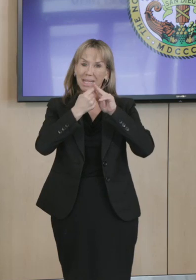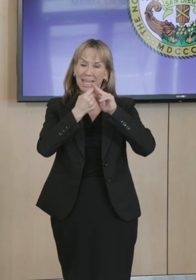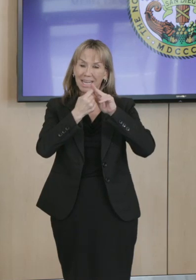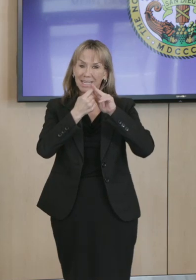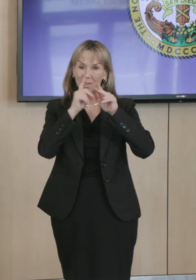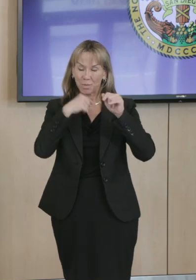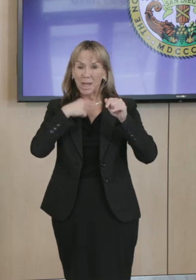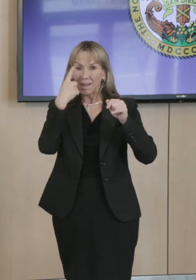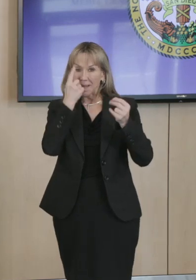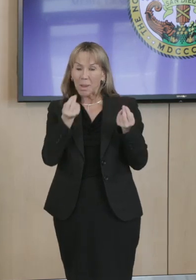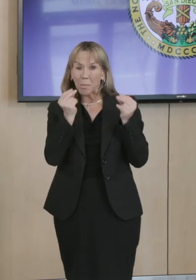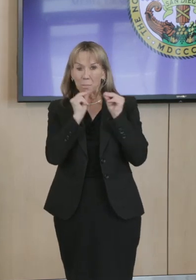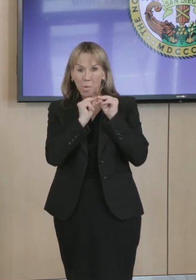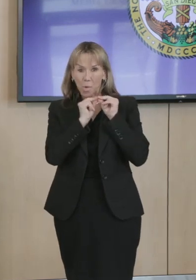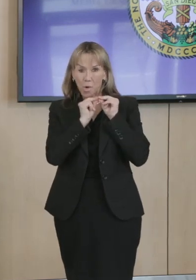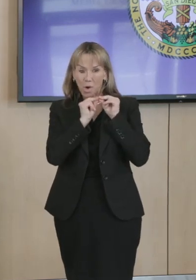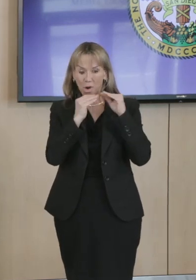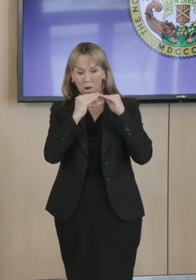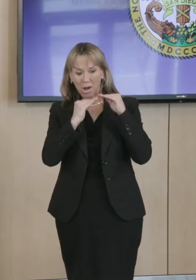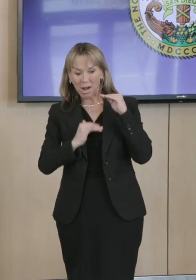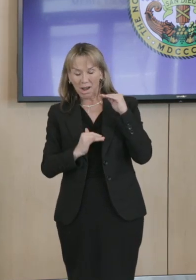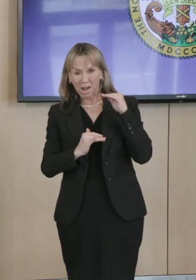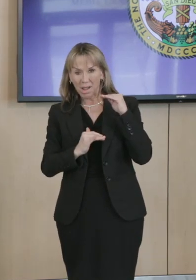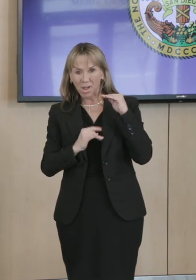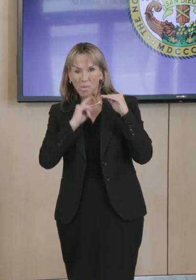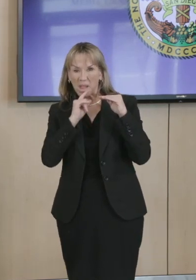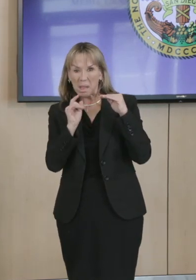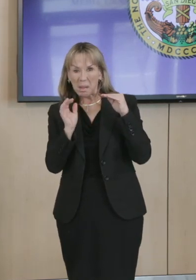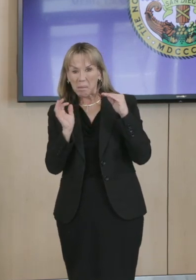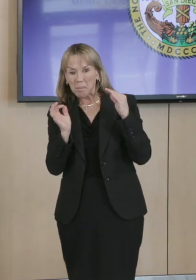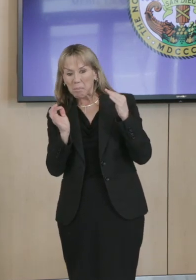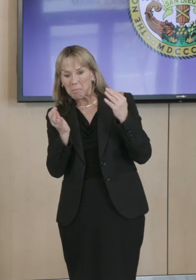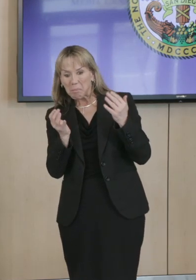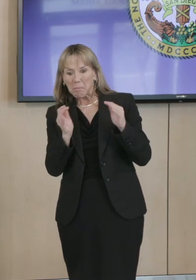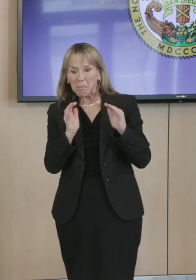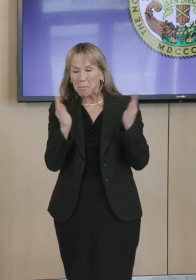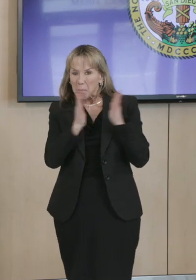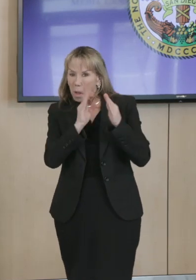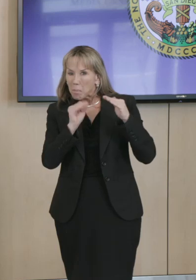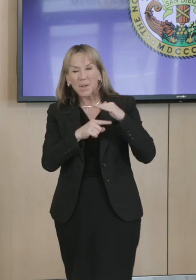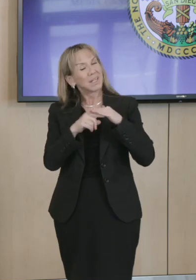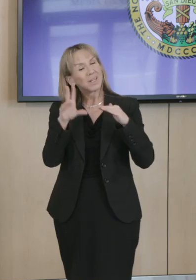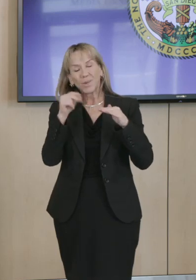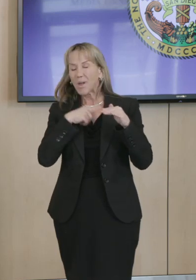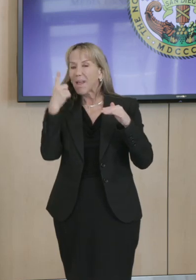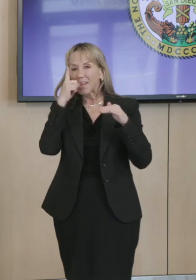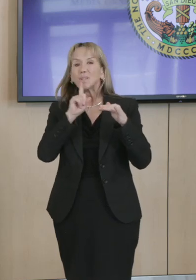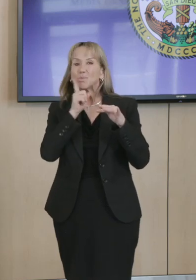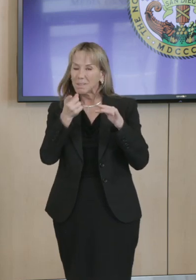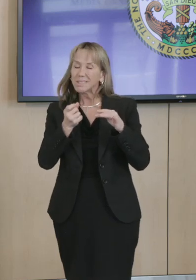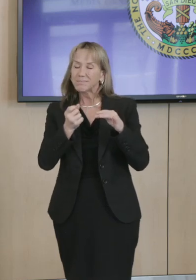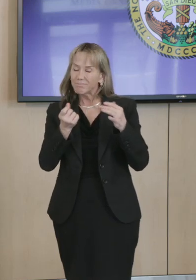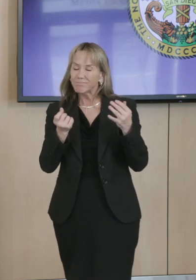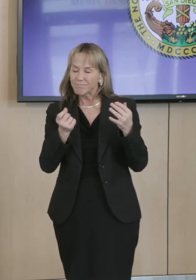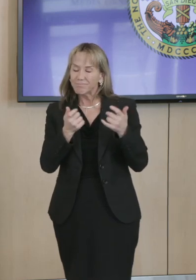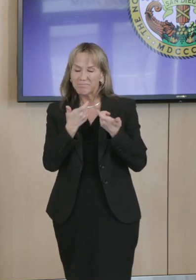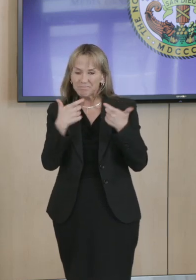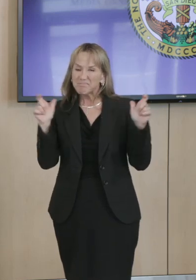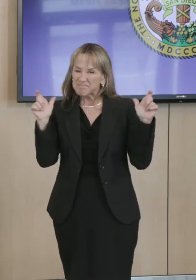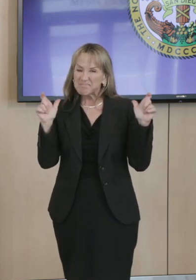the waterline is only 2 or 3 times? No, I think it's a lot larger than that. And I've just made a